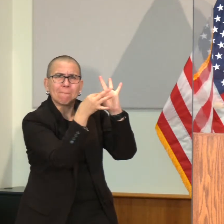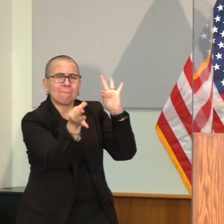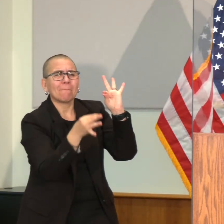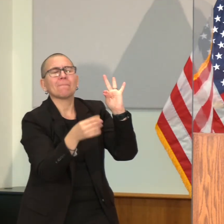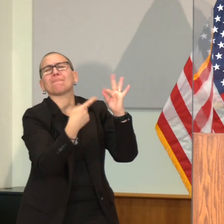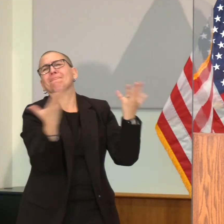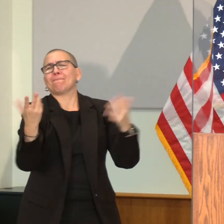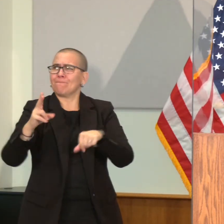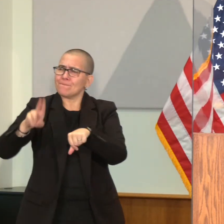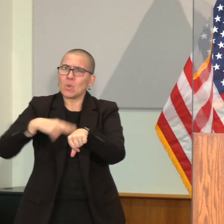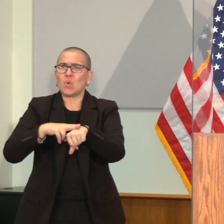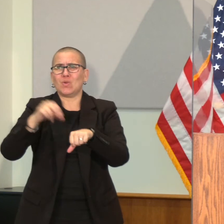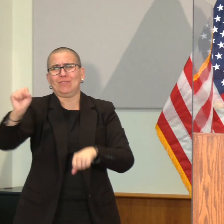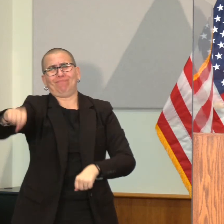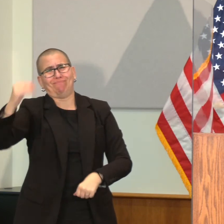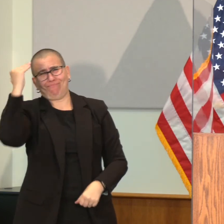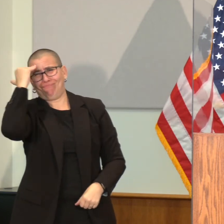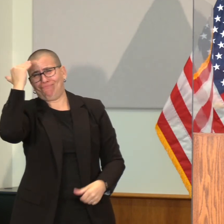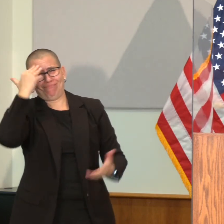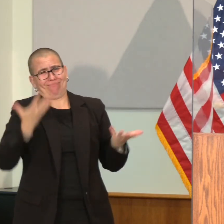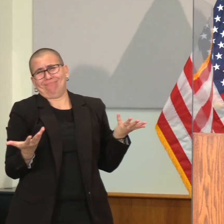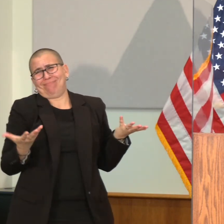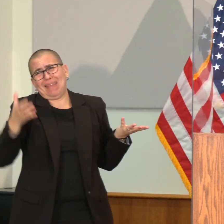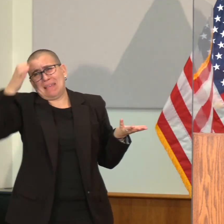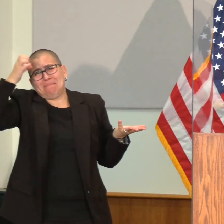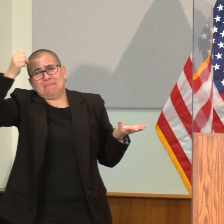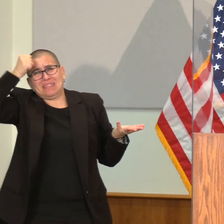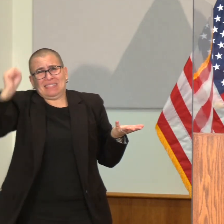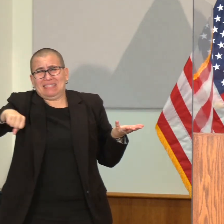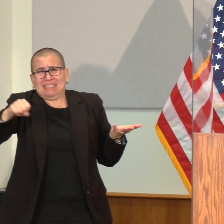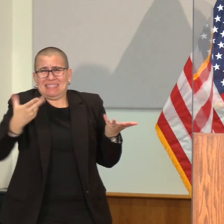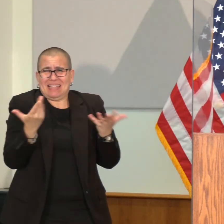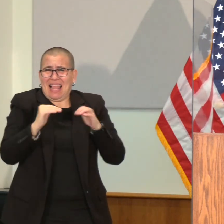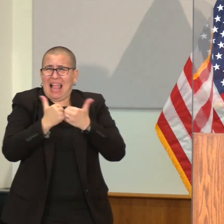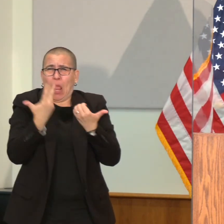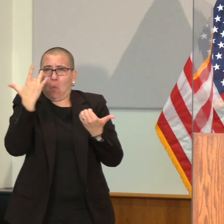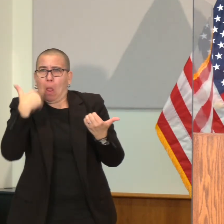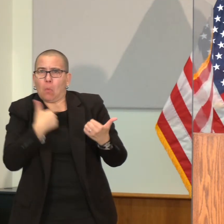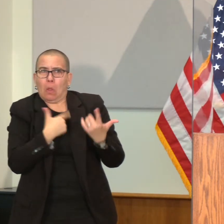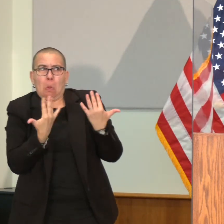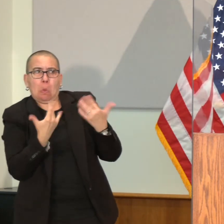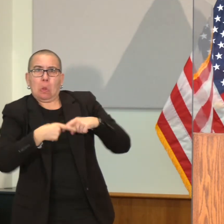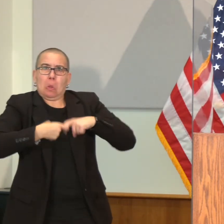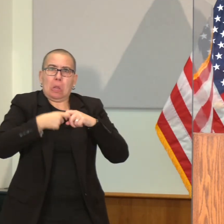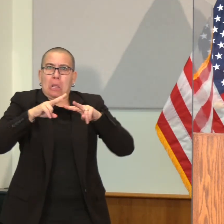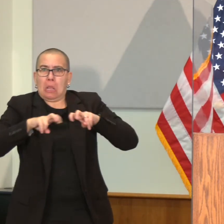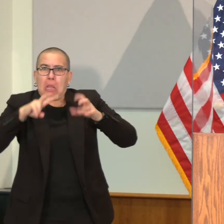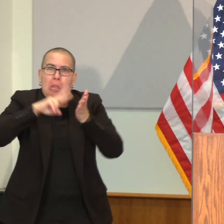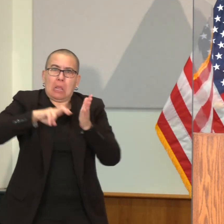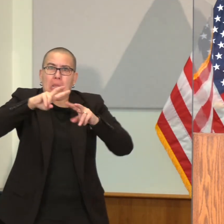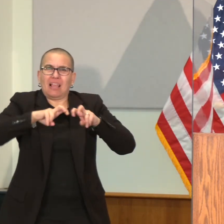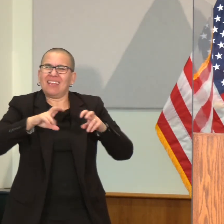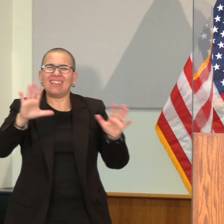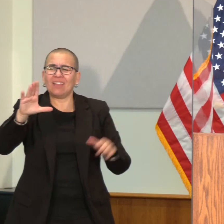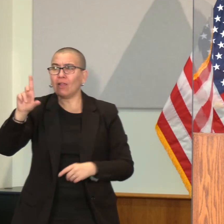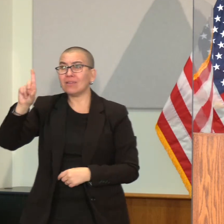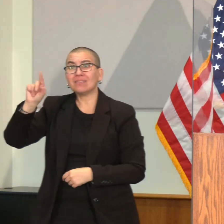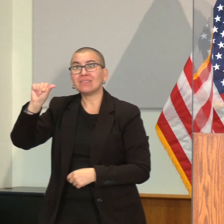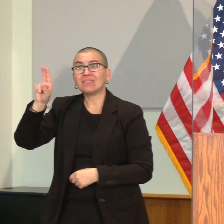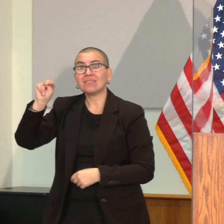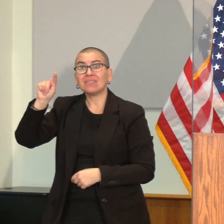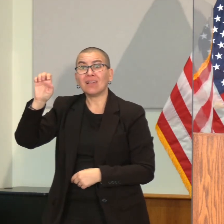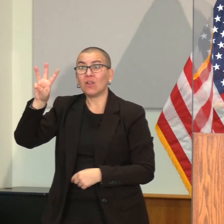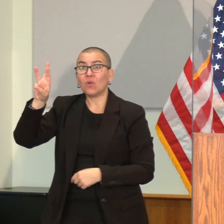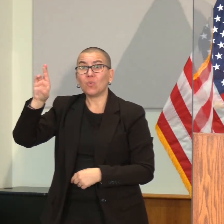way to not get into the situation that Dante Wright was in if we can figure it out for minor traffic violations or misdemeanors. Let's figure